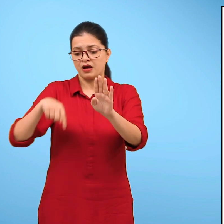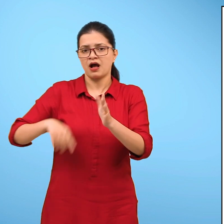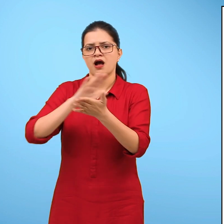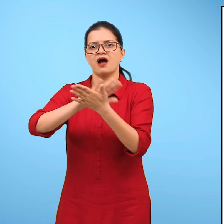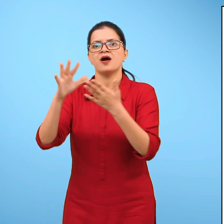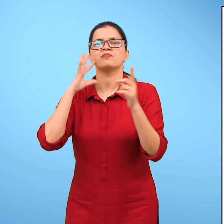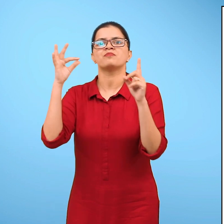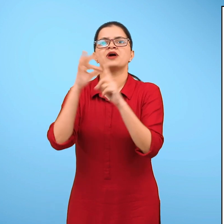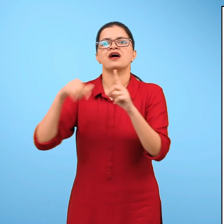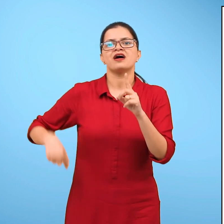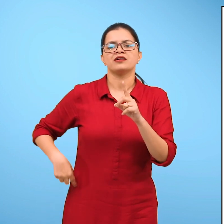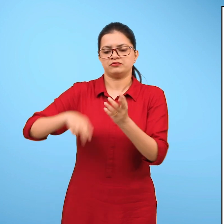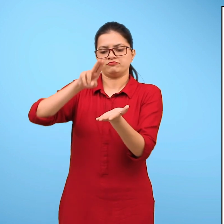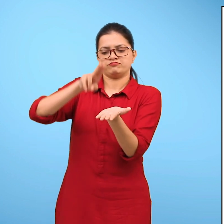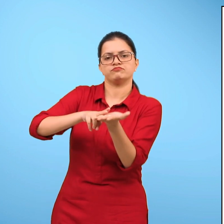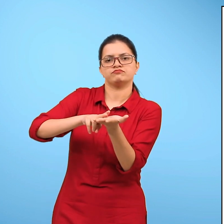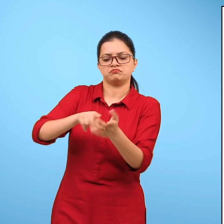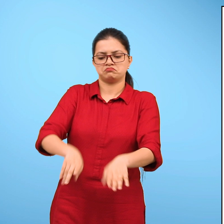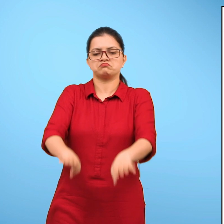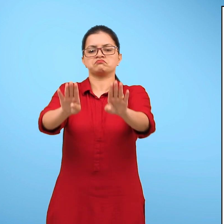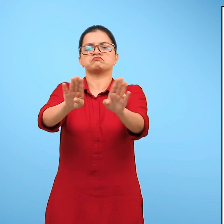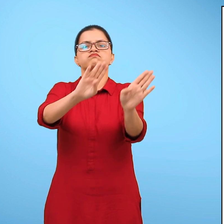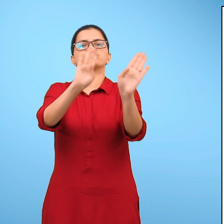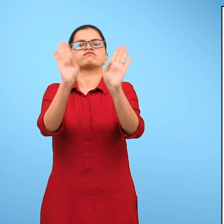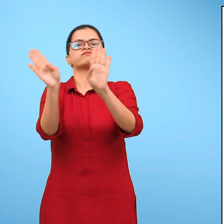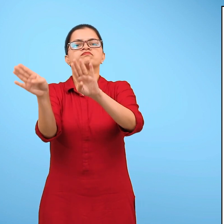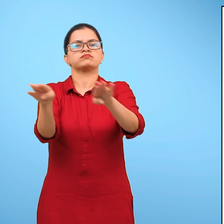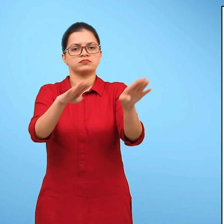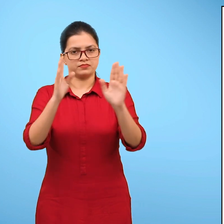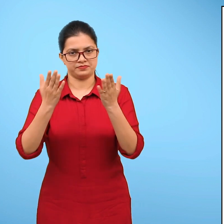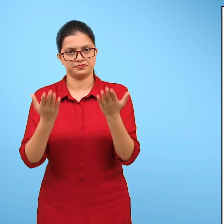Bend your arm at the elbow and the leg at the knee.